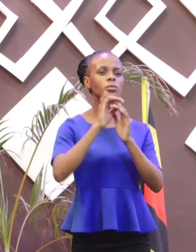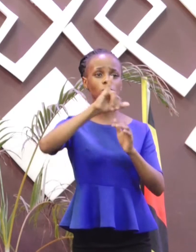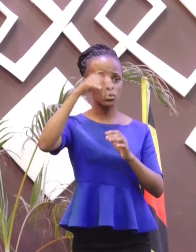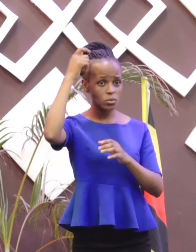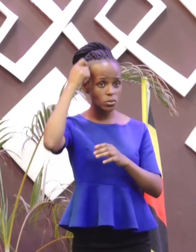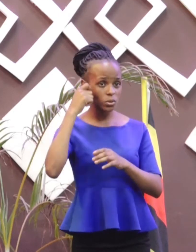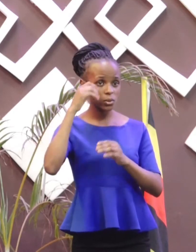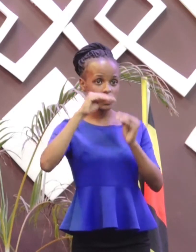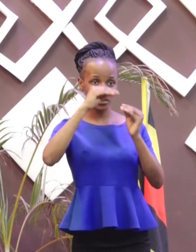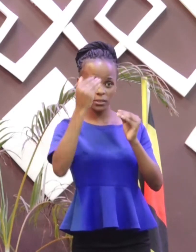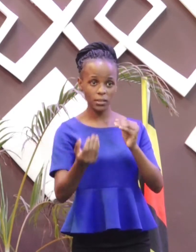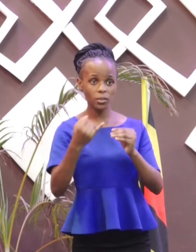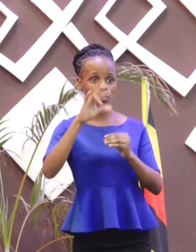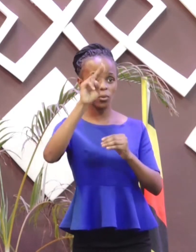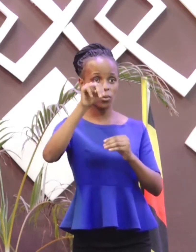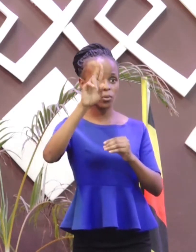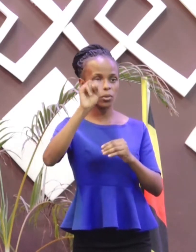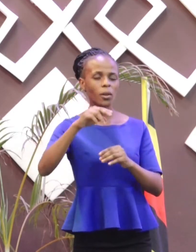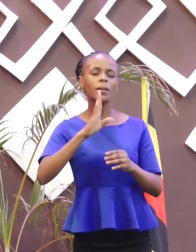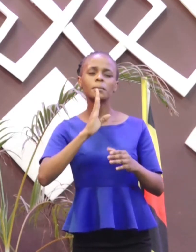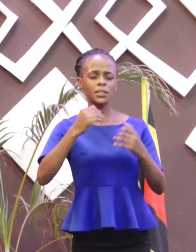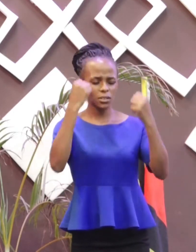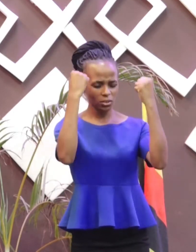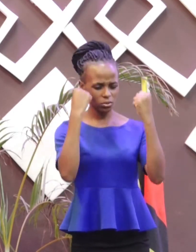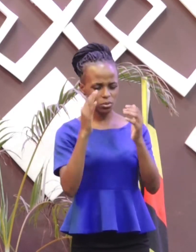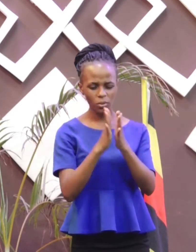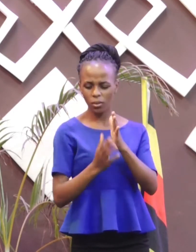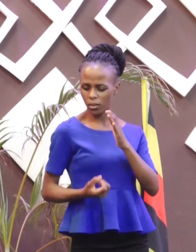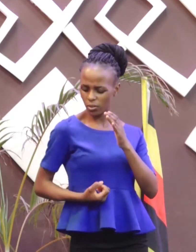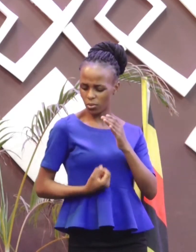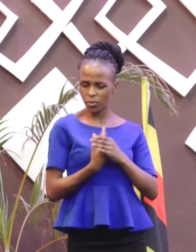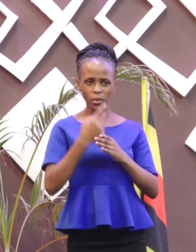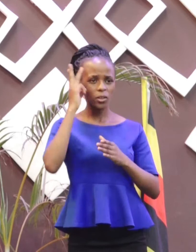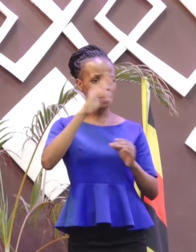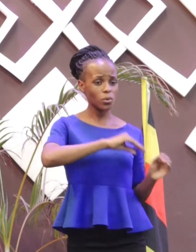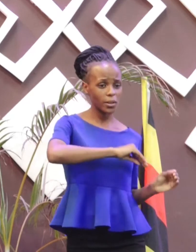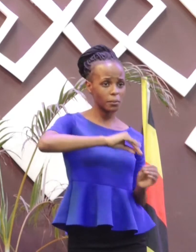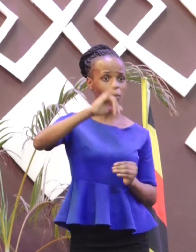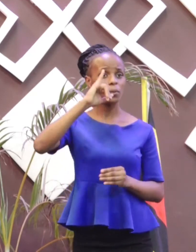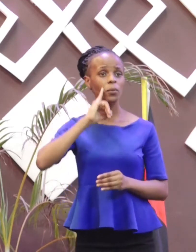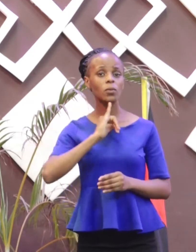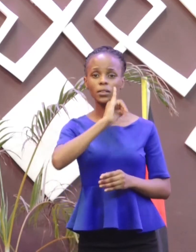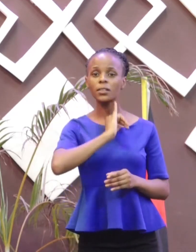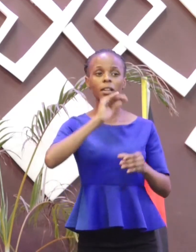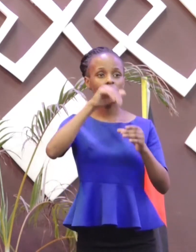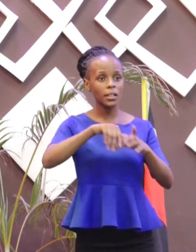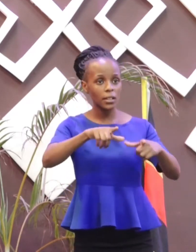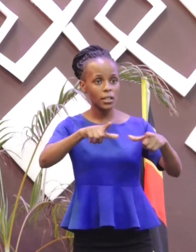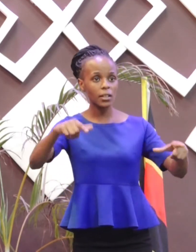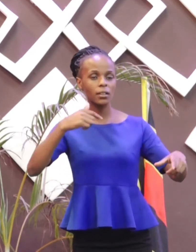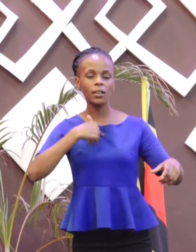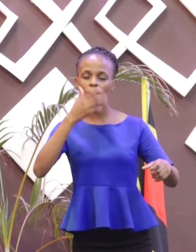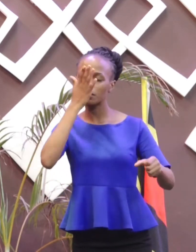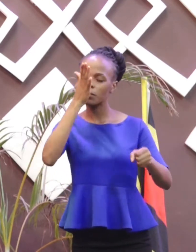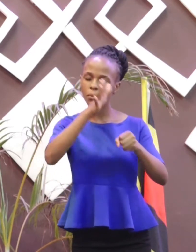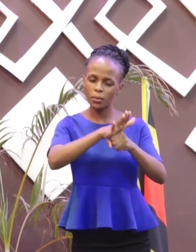for you will bring the israelites into the land I promised them on oath and I myself will